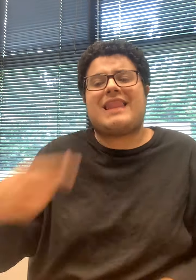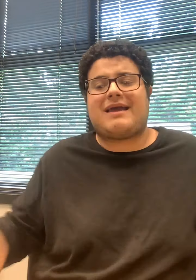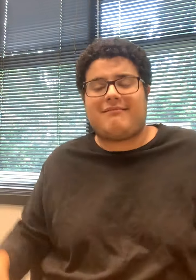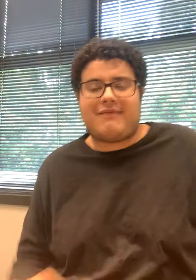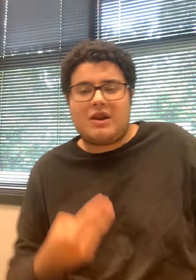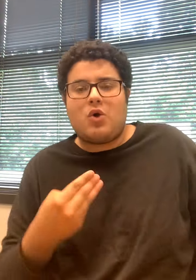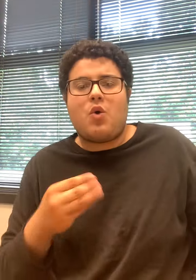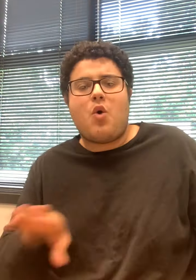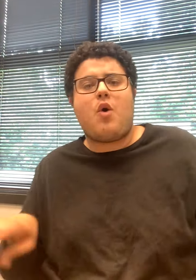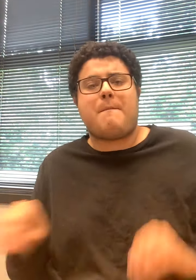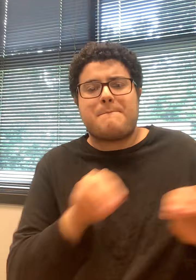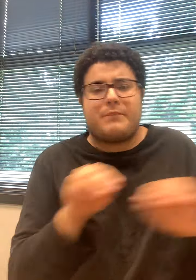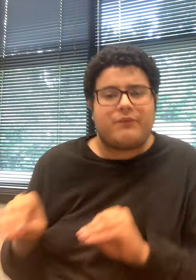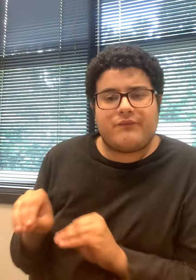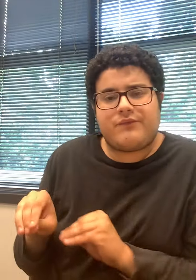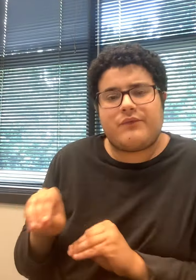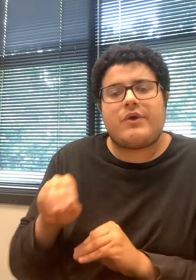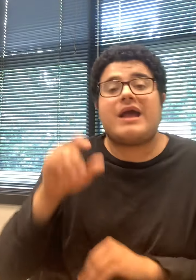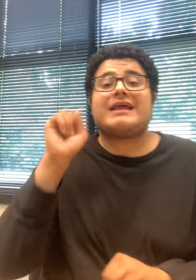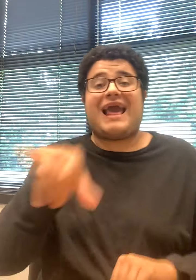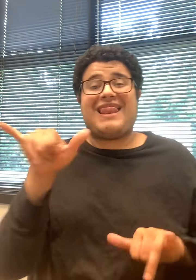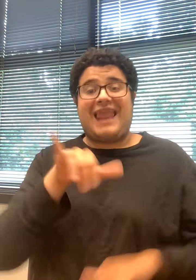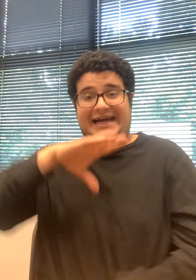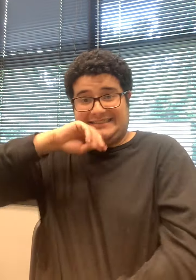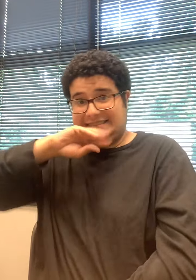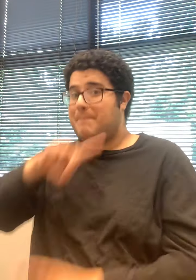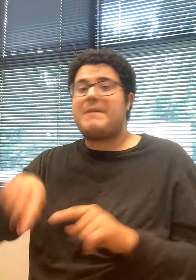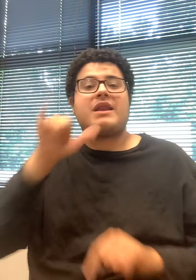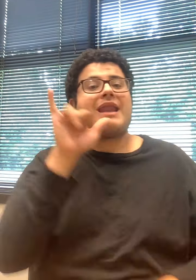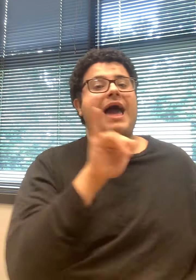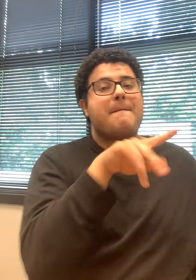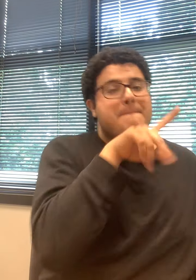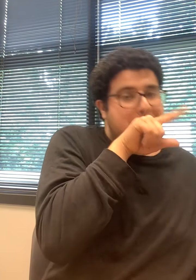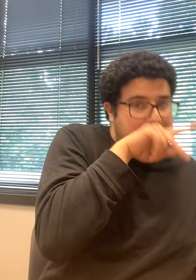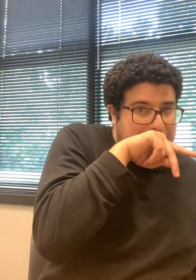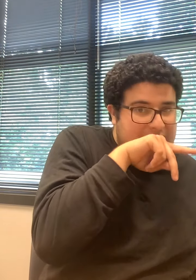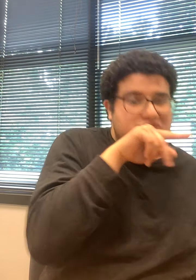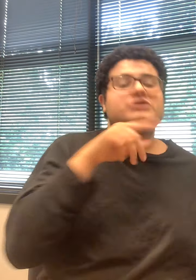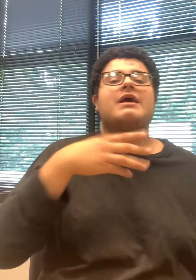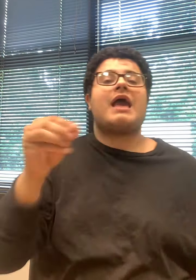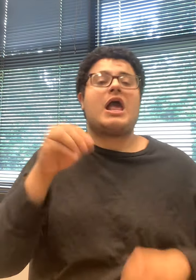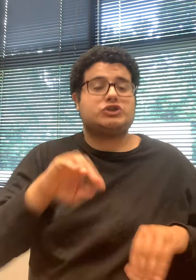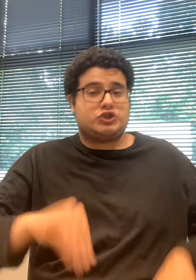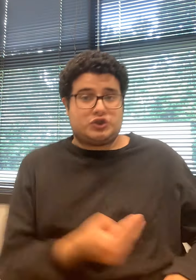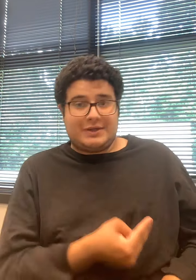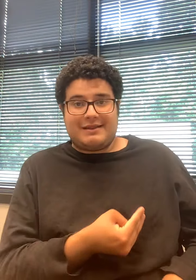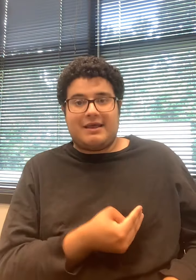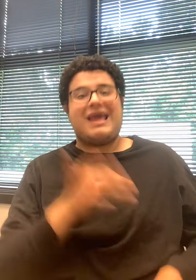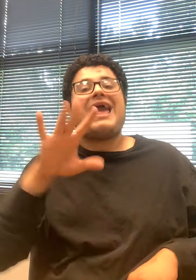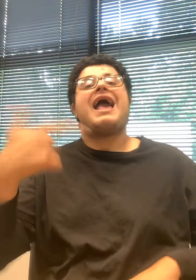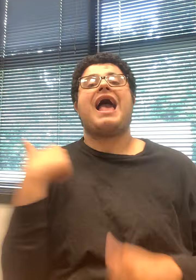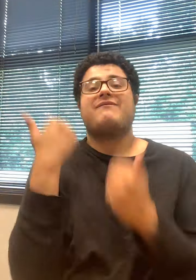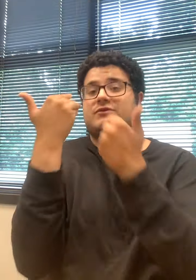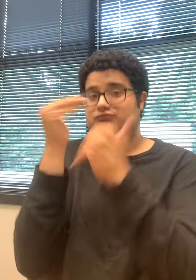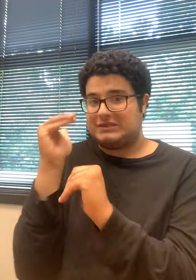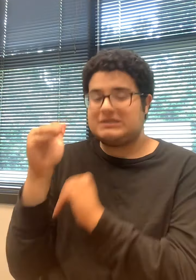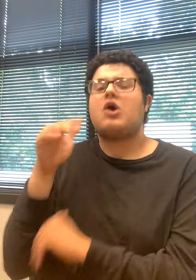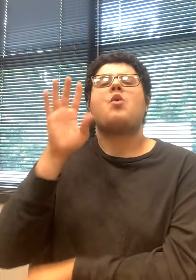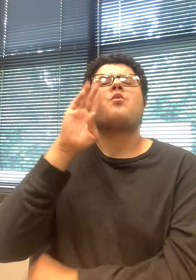In other words, you can turn out and be a duck, but don't be a pigeon and turn in. If you have these restrictions, you will be taught the proper way to getting in and